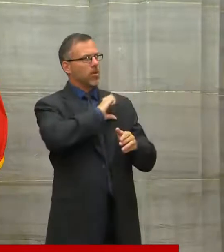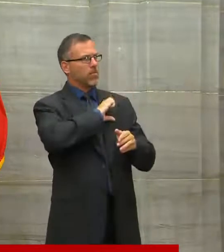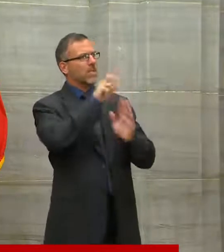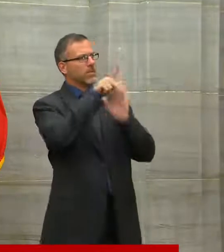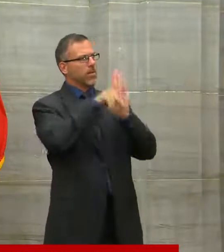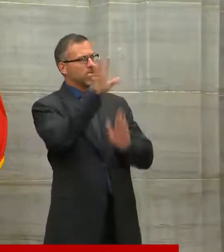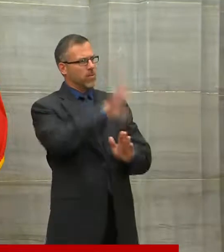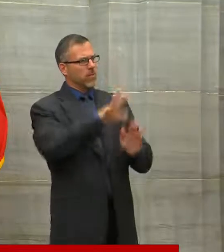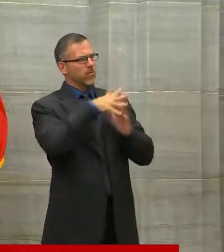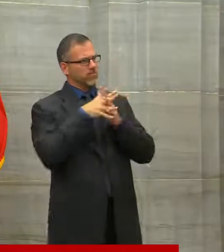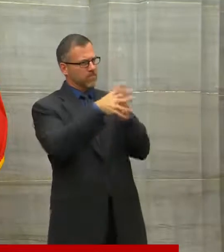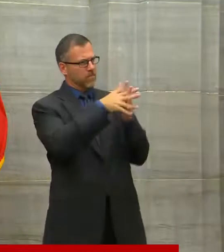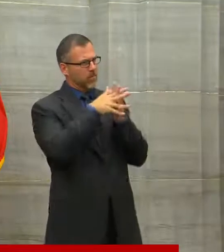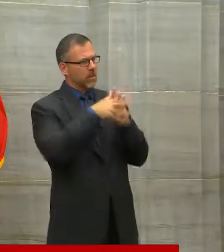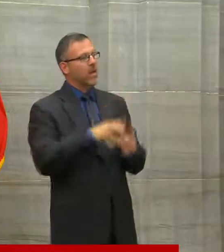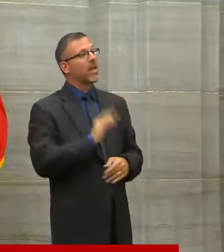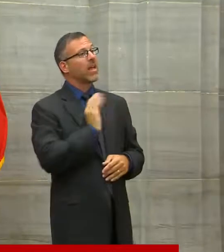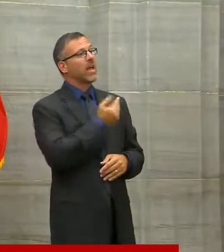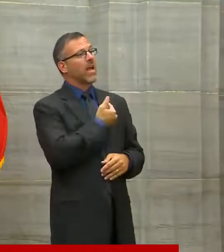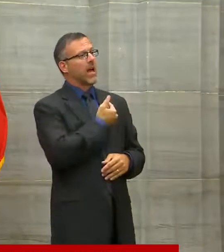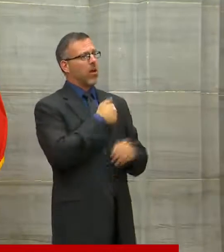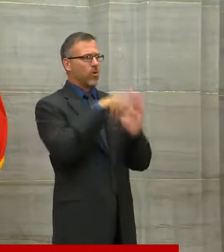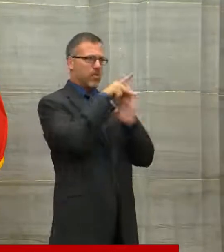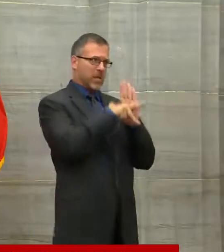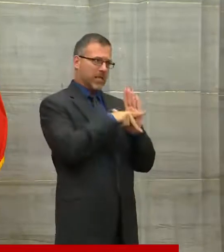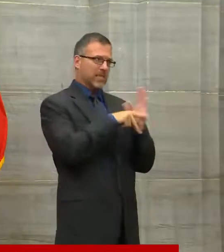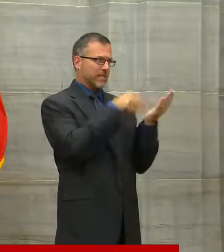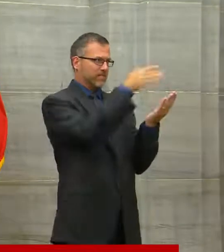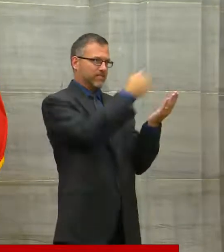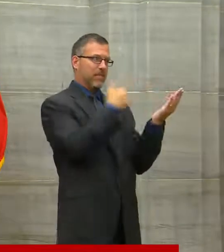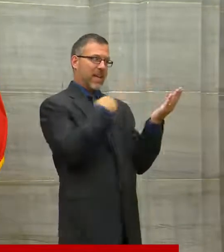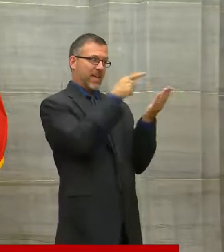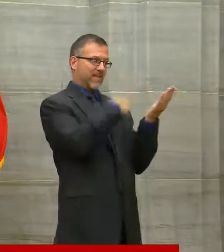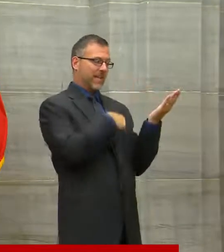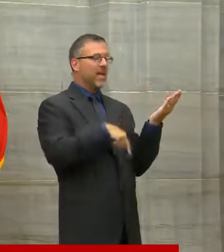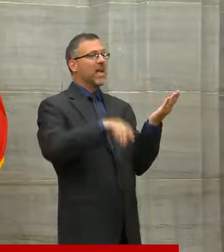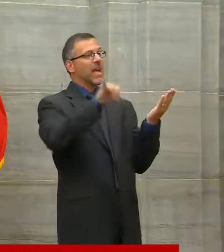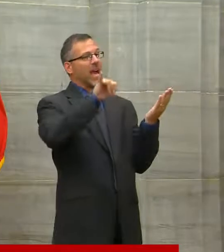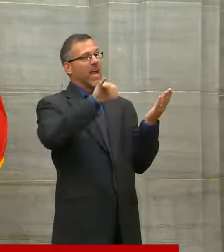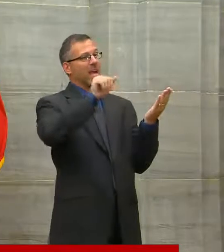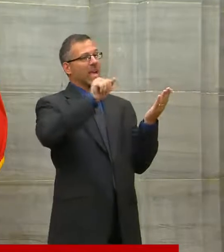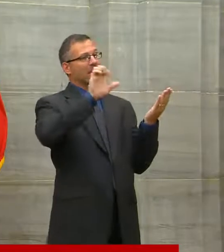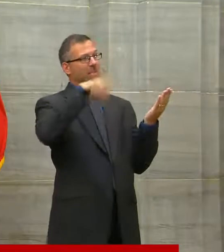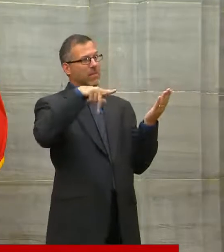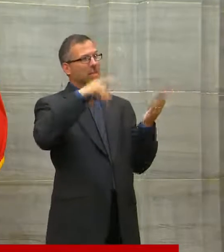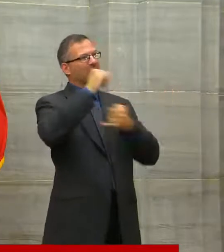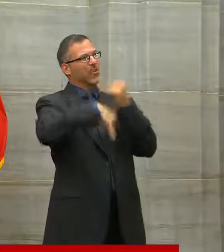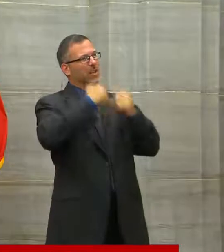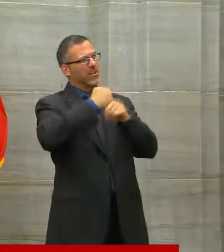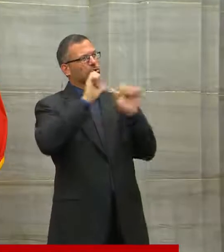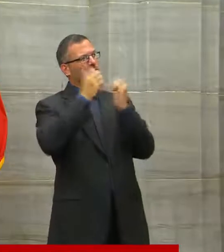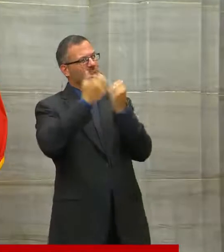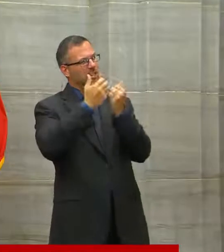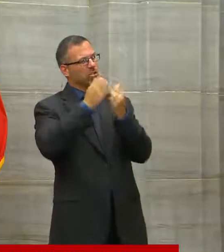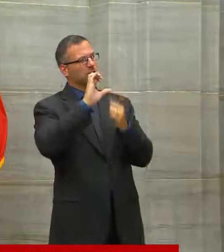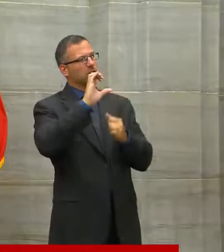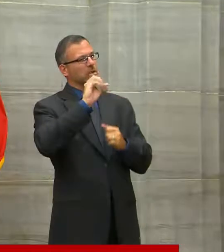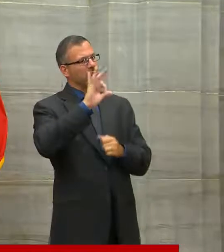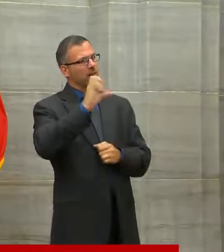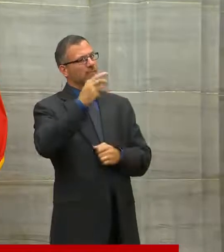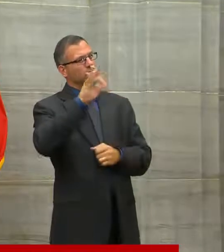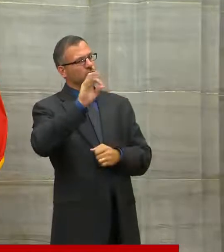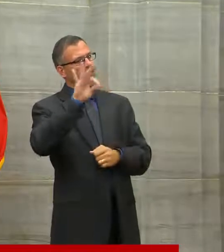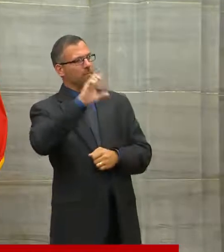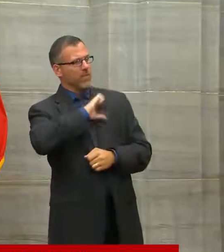This review was measured against the policies against those of the IACP, the International Association of Chiefs of Police, the